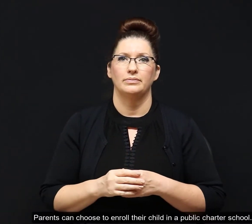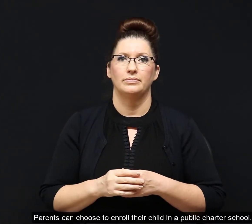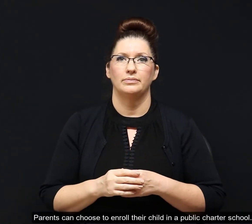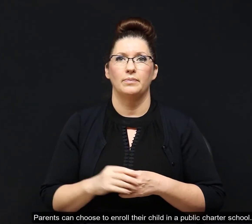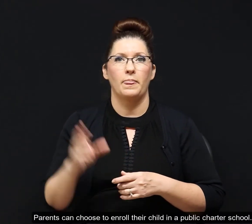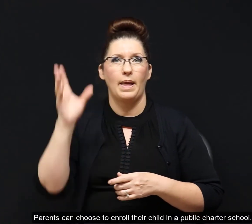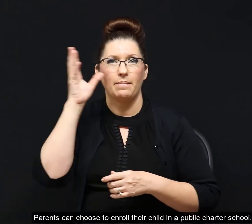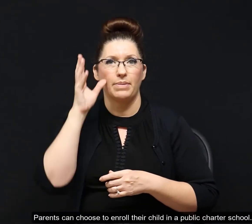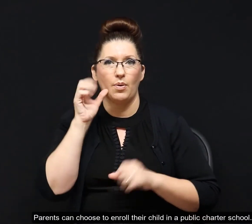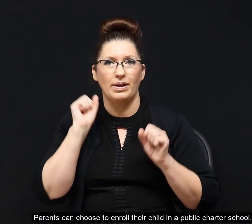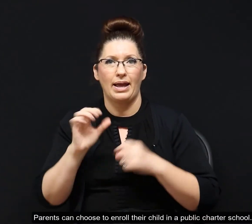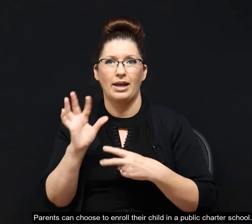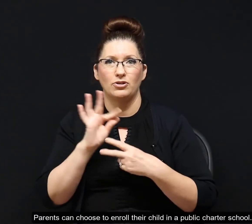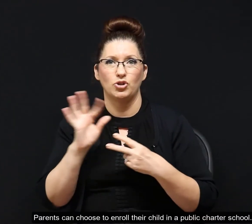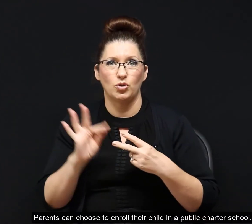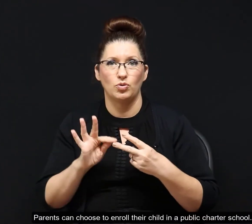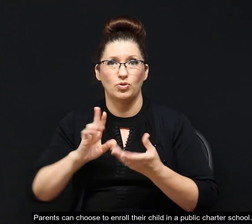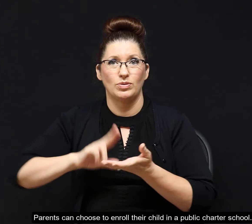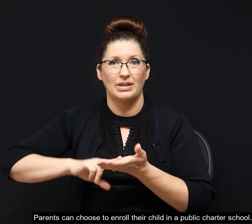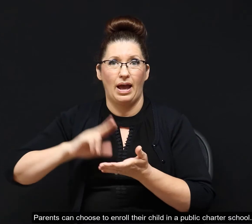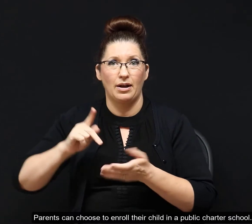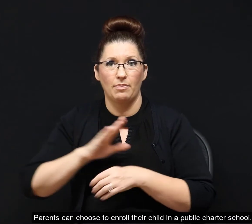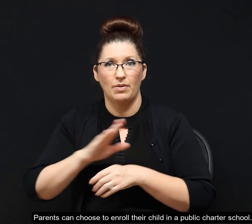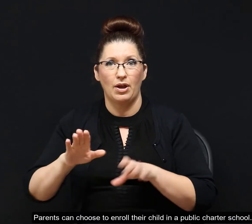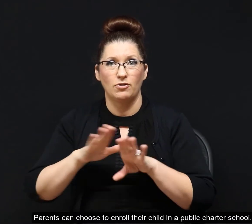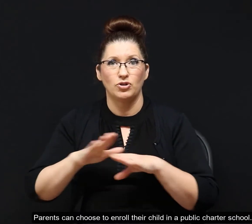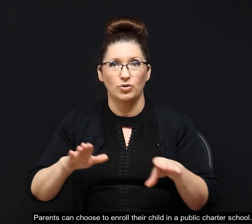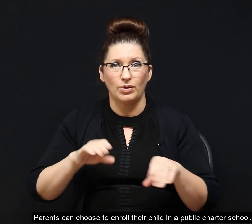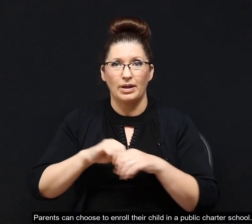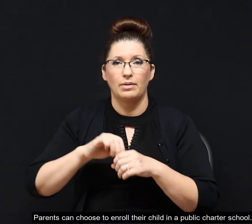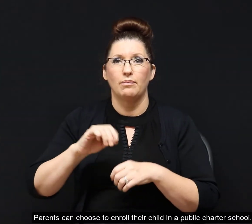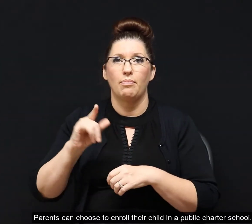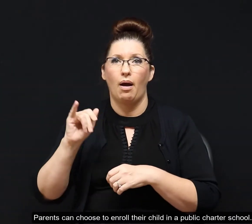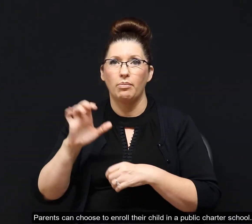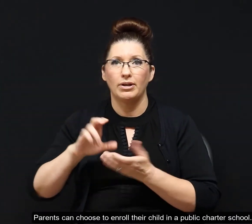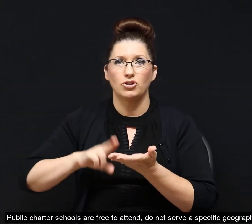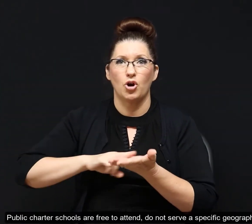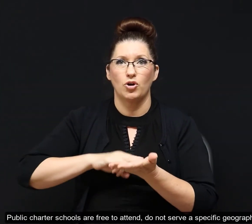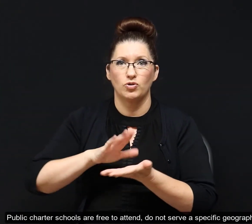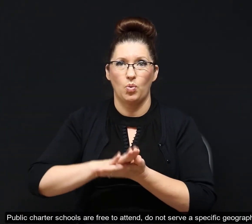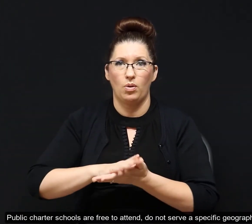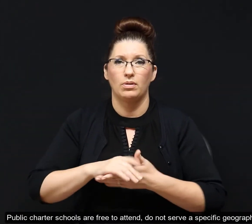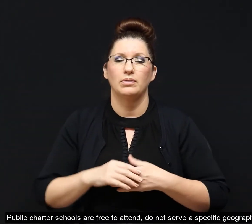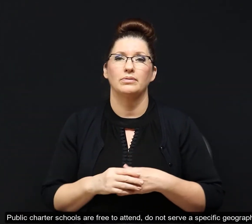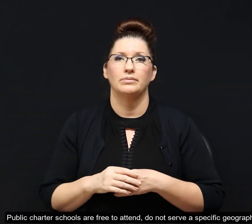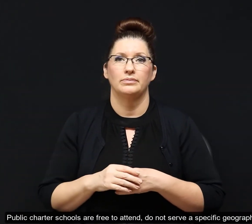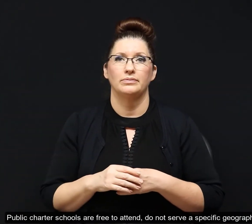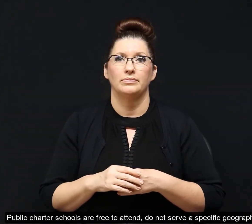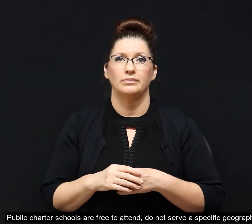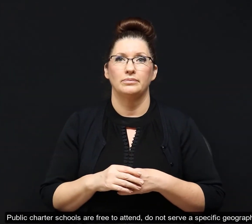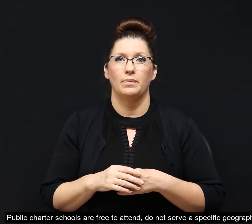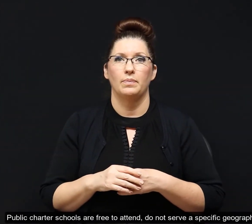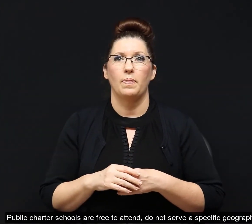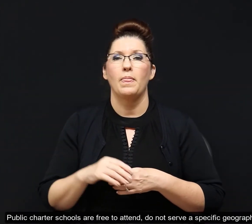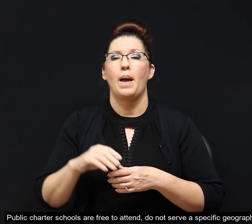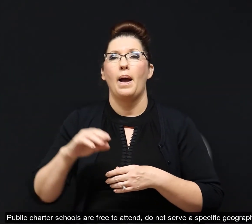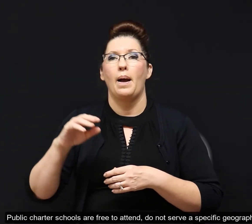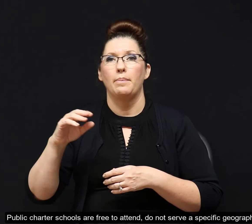Parents can choose to enroll their child in a public charter school. Public charter schools are free to attend, do not serve